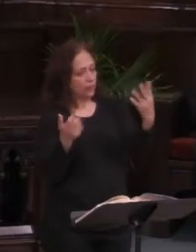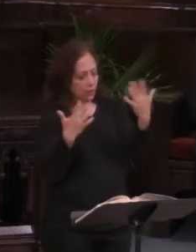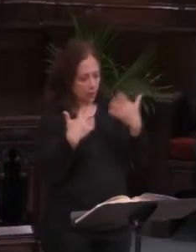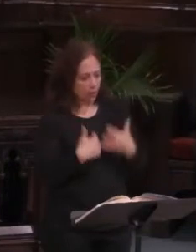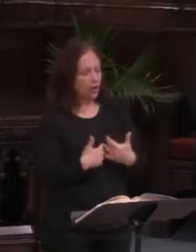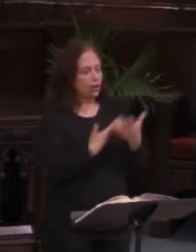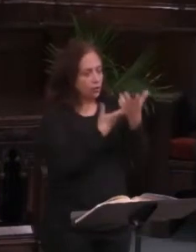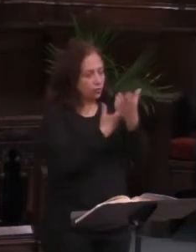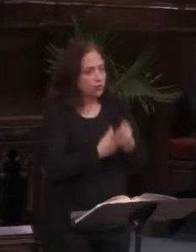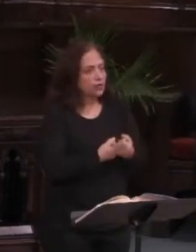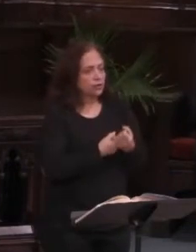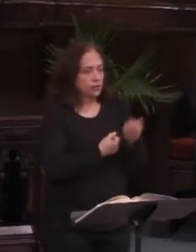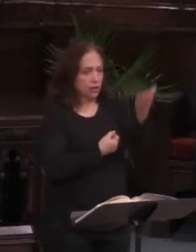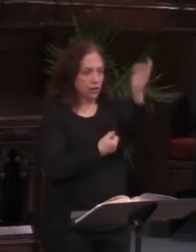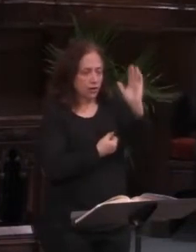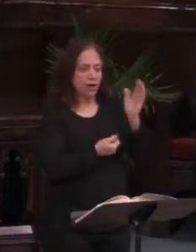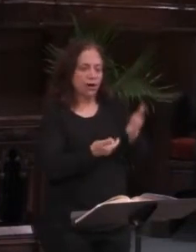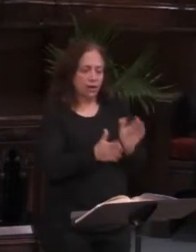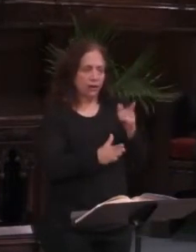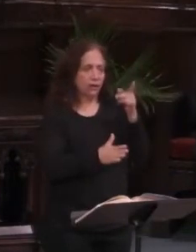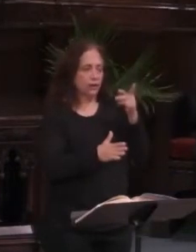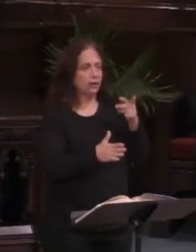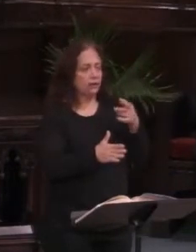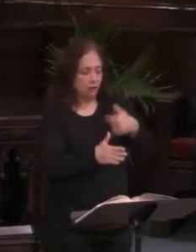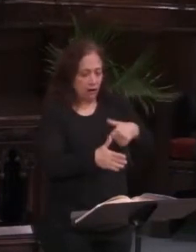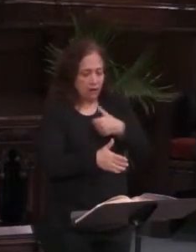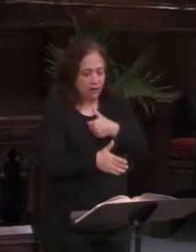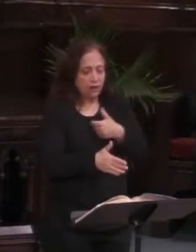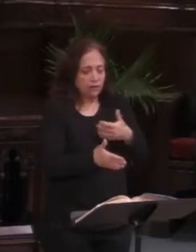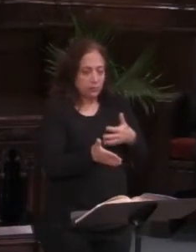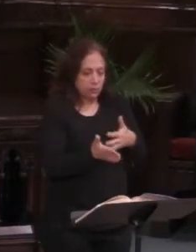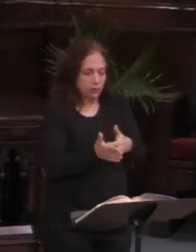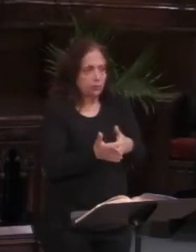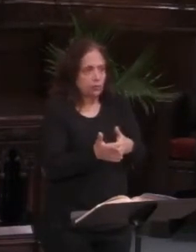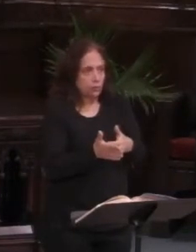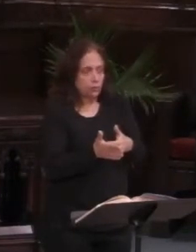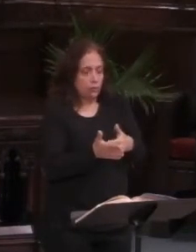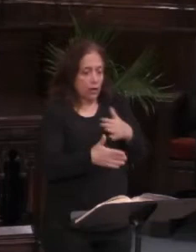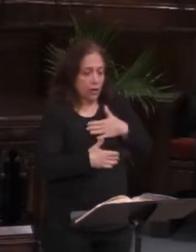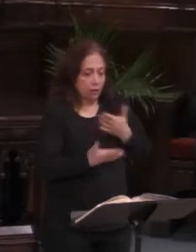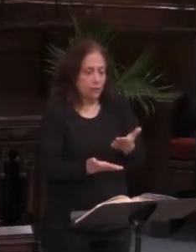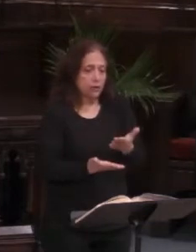to be vulnerable, to admit for ourselves